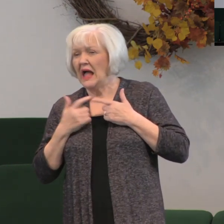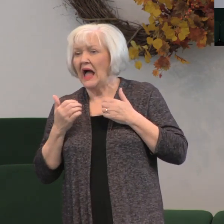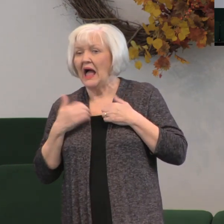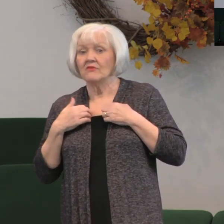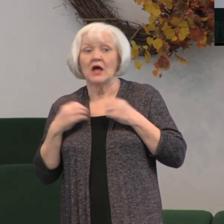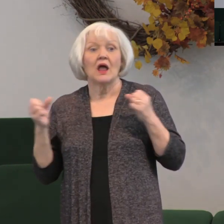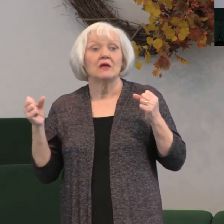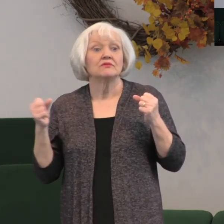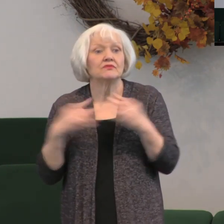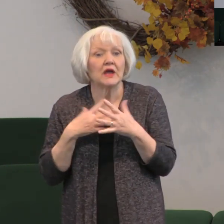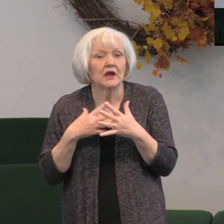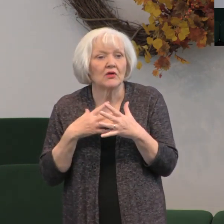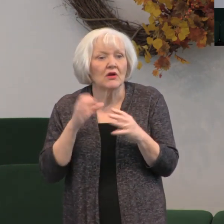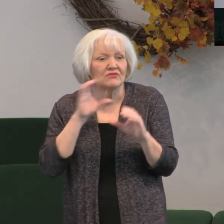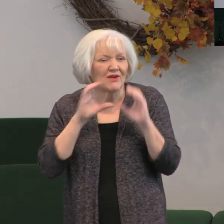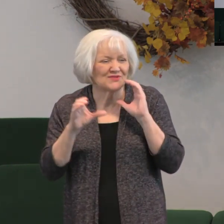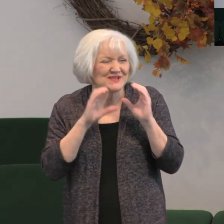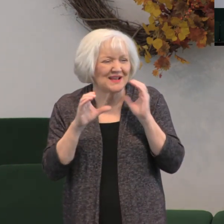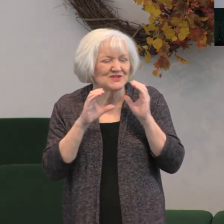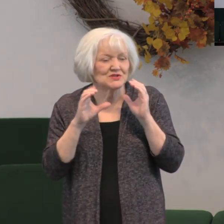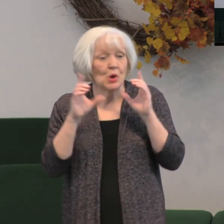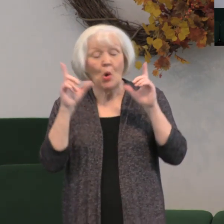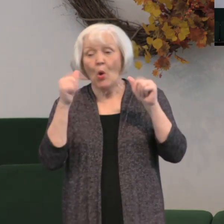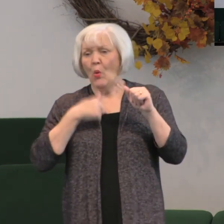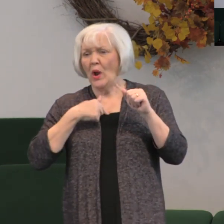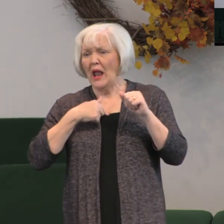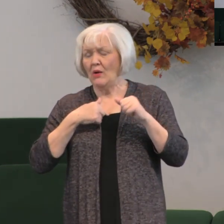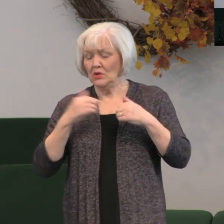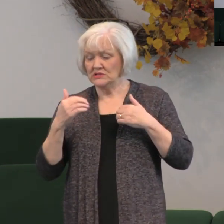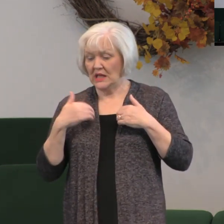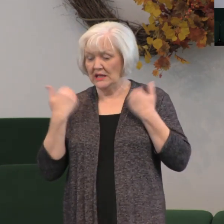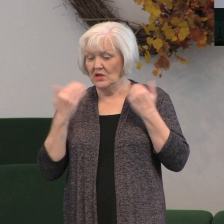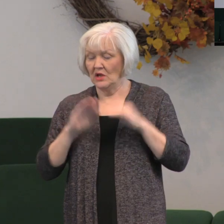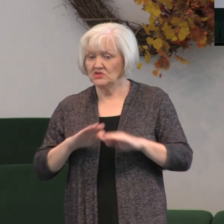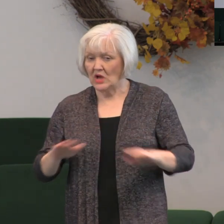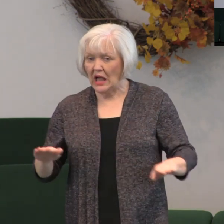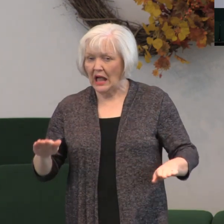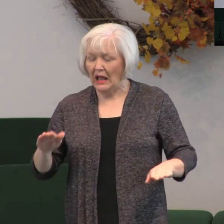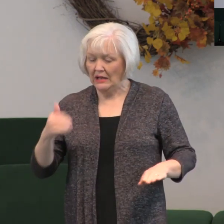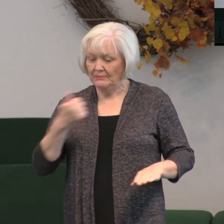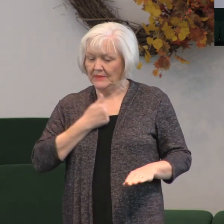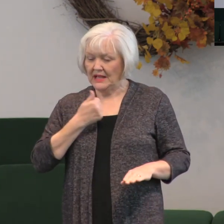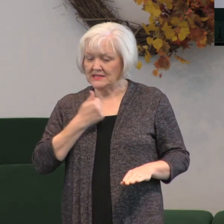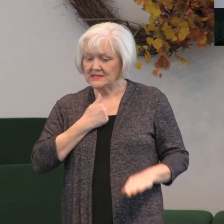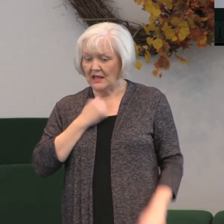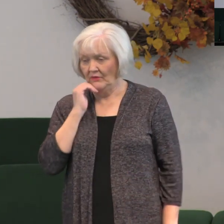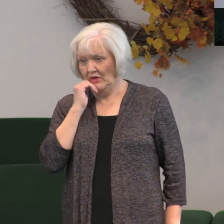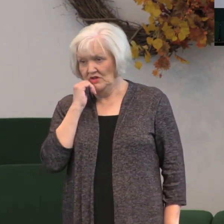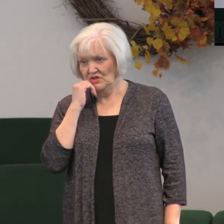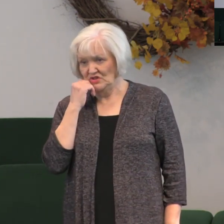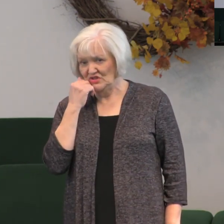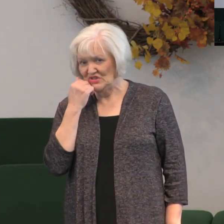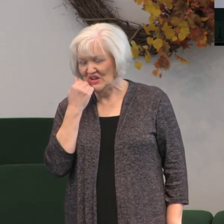conversations. When I was a young child, I was very, very shy.